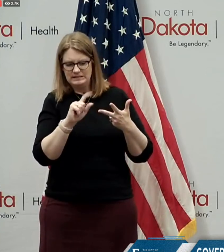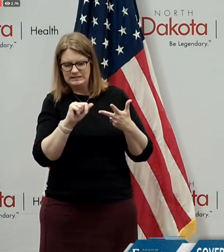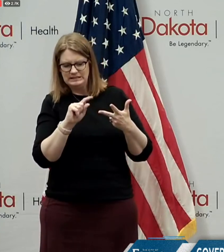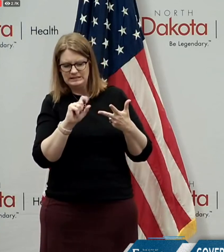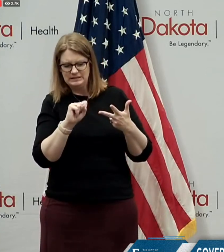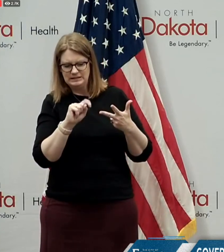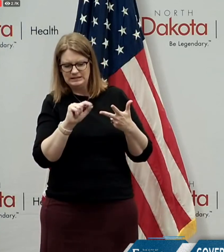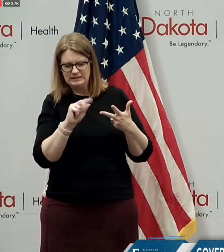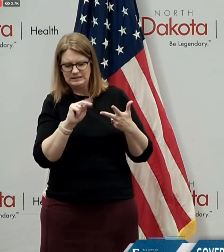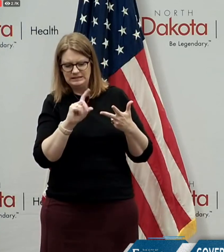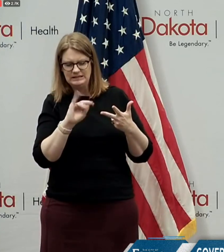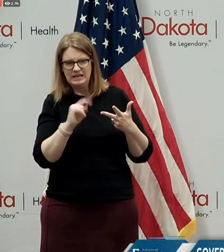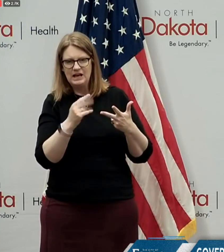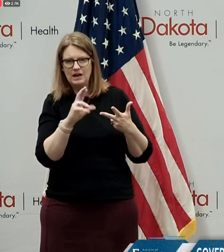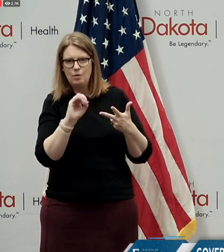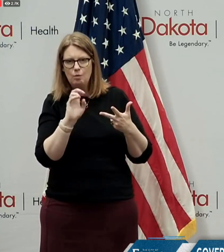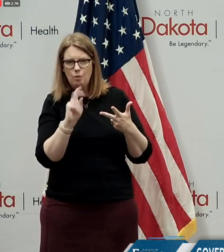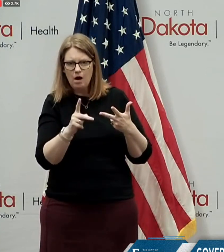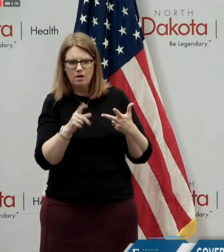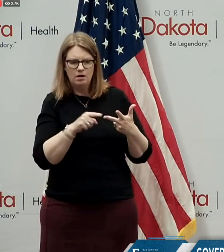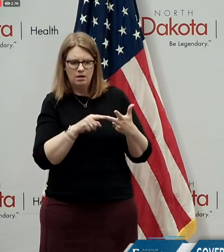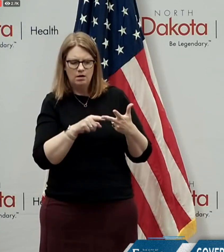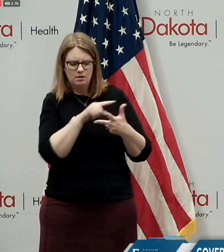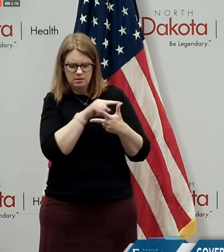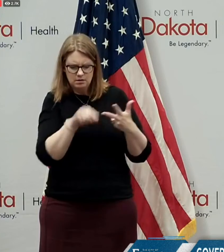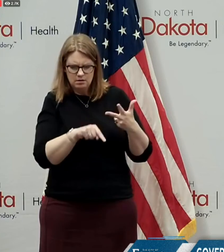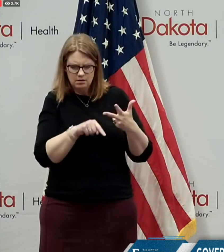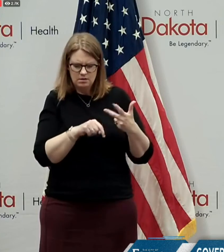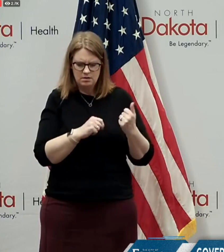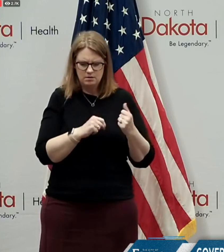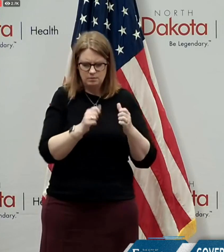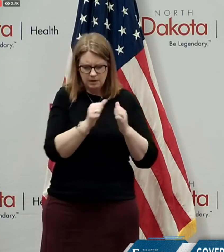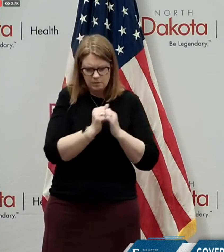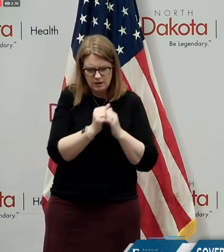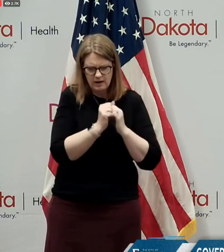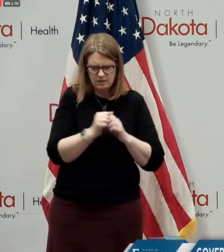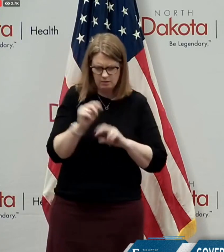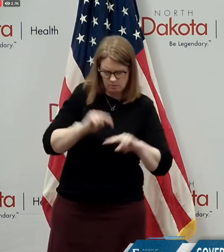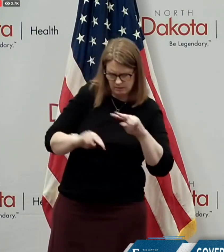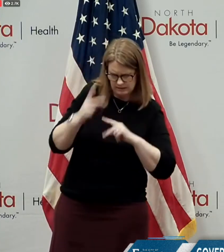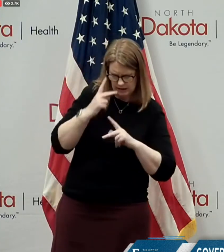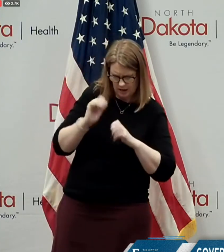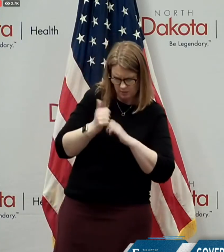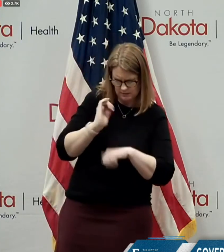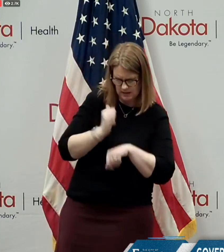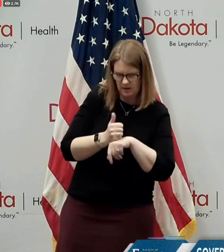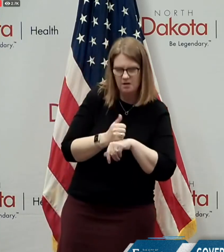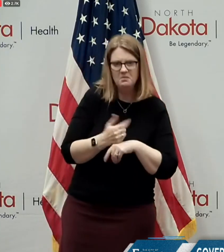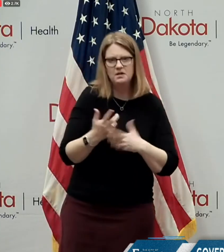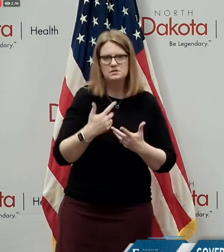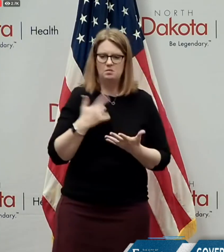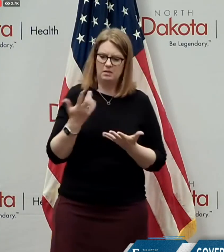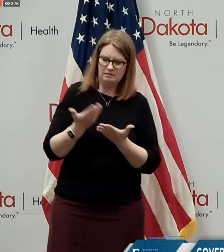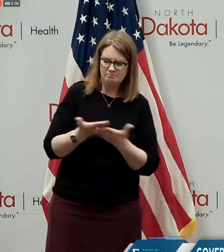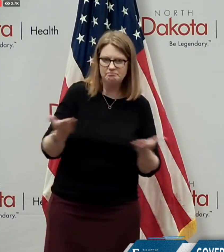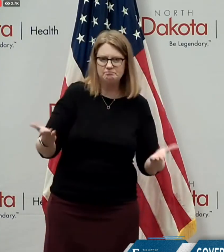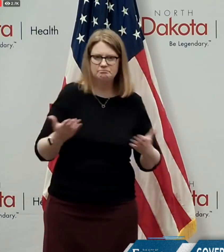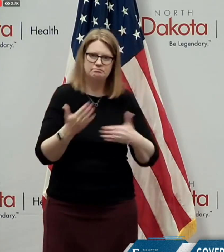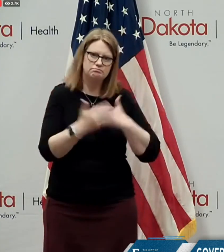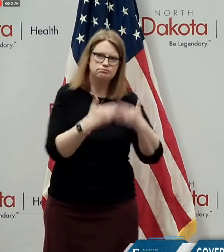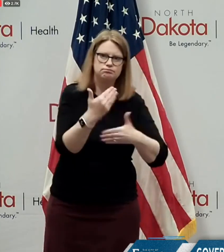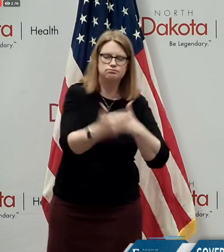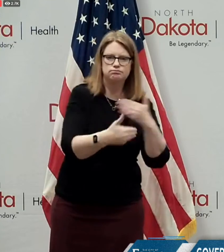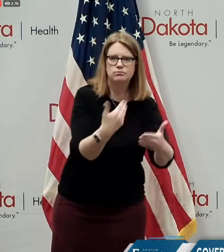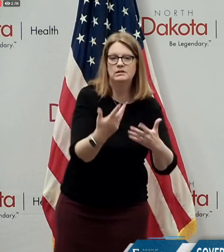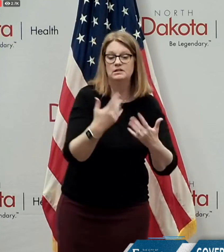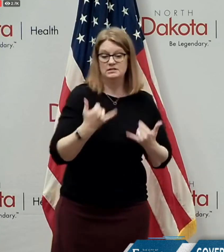our own. And we showed that that could happen. Since then, from that day of the testing at